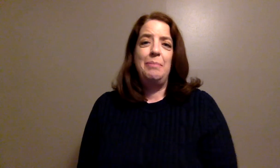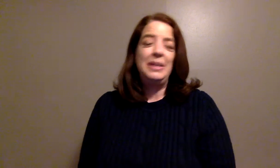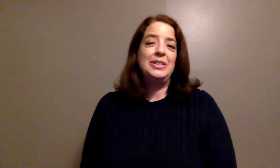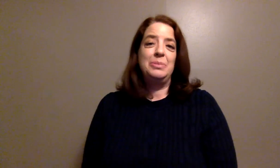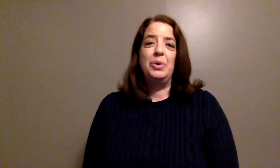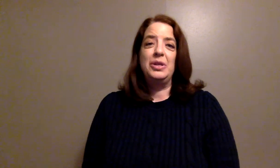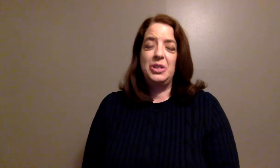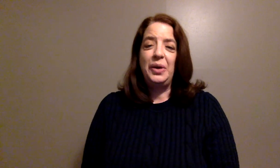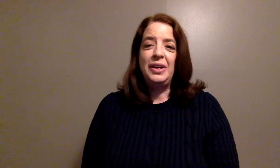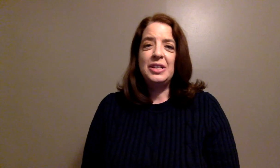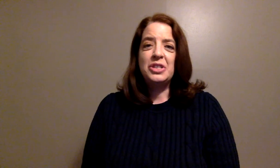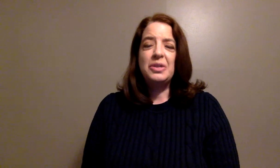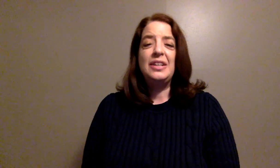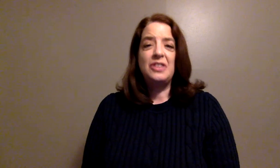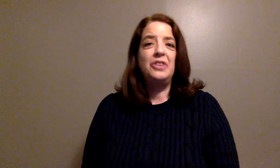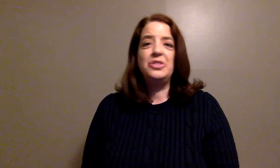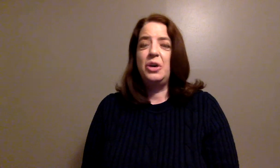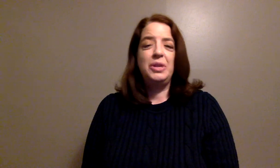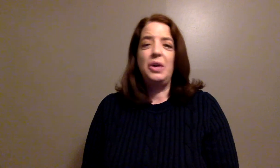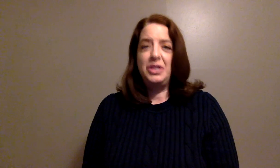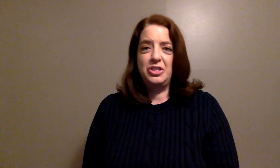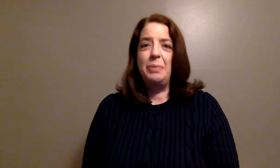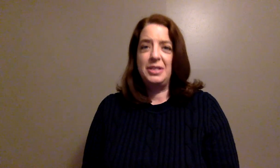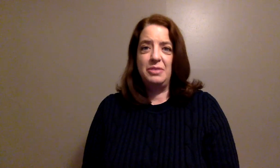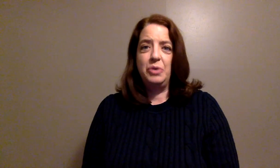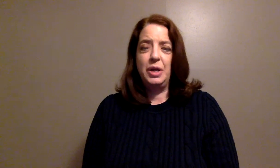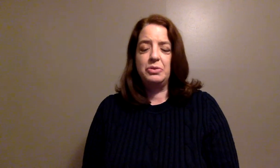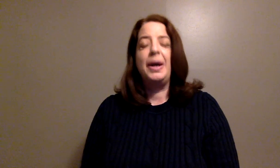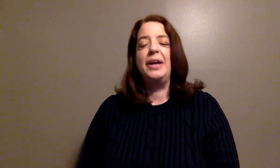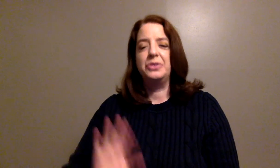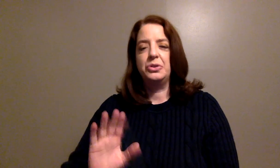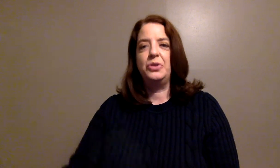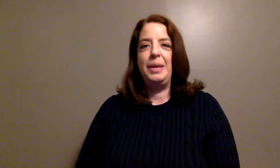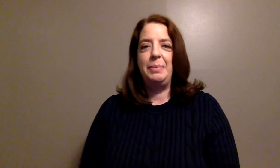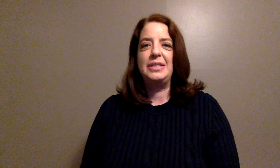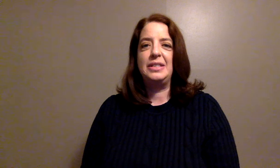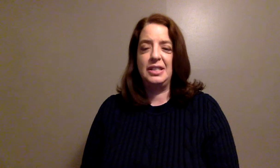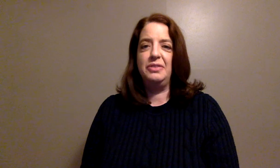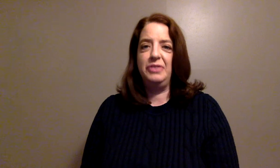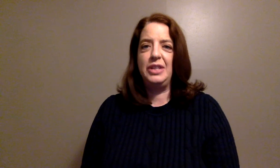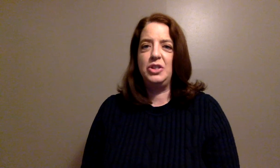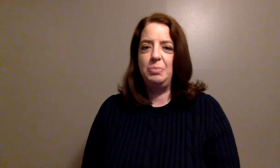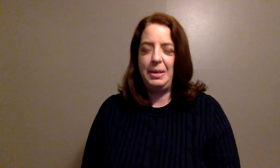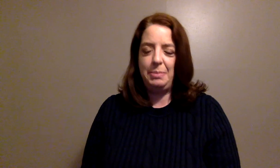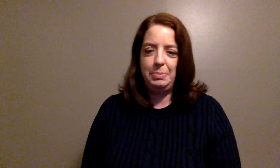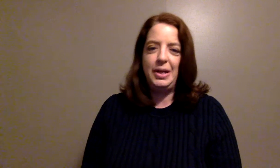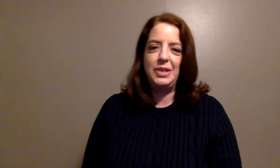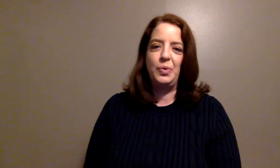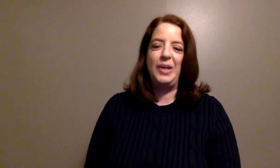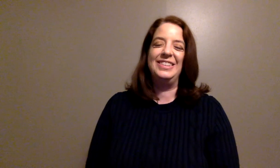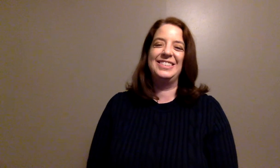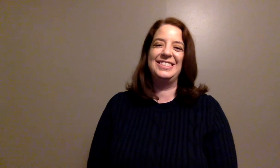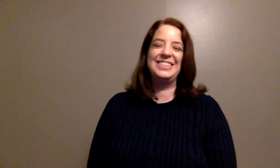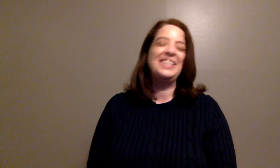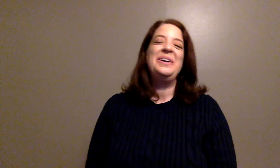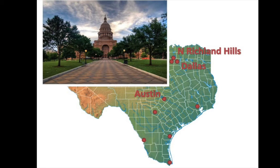Midland's important to the oil industry. It's also the only Starbucks in 400 miles. So that makes it significant to many people as well.